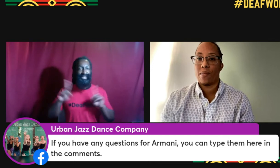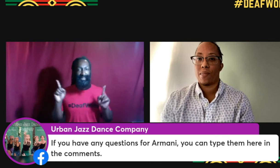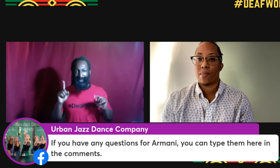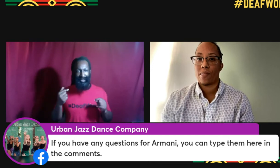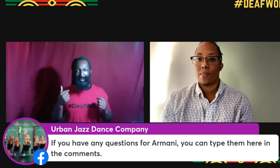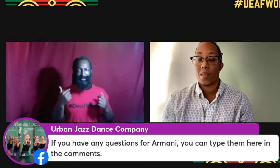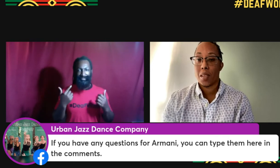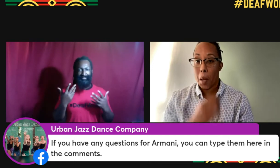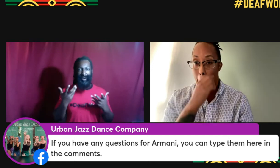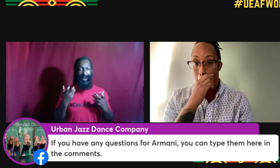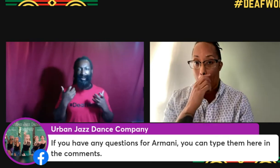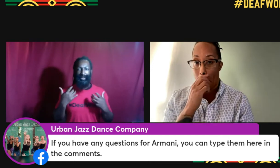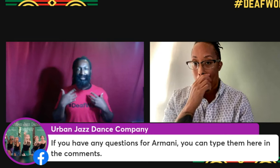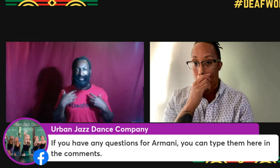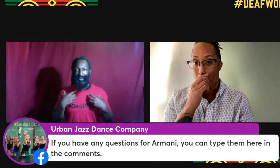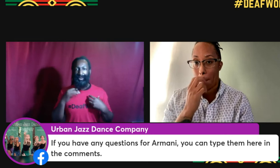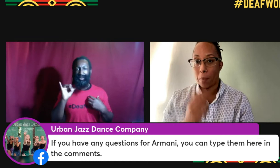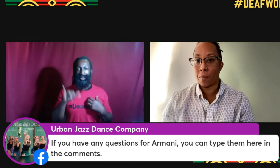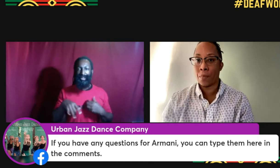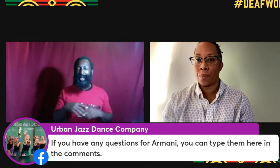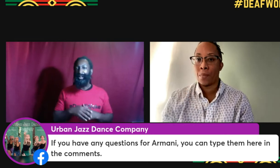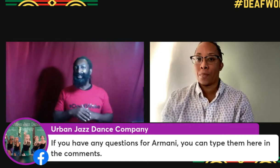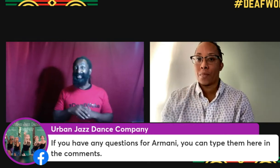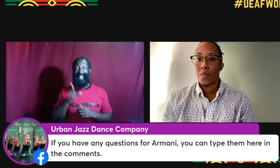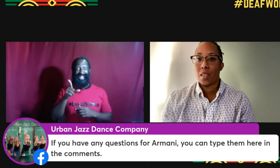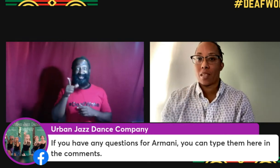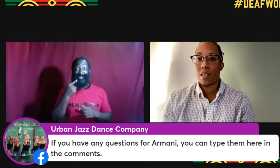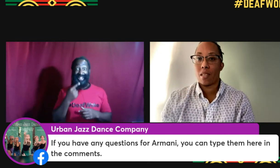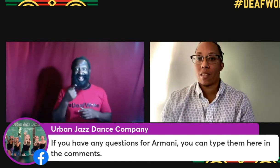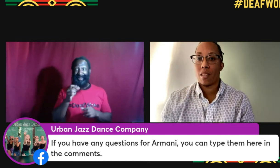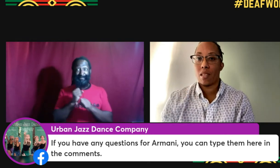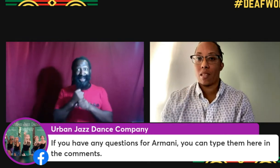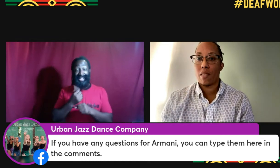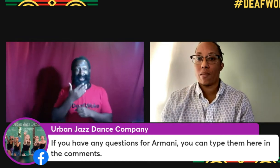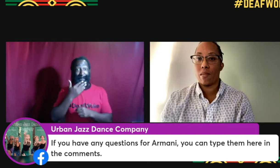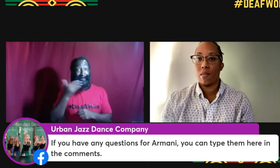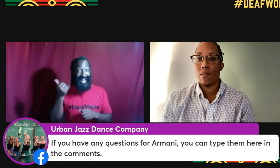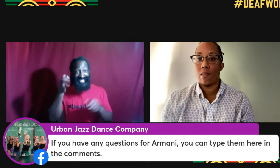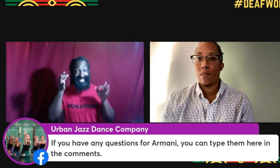You know, it's not me, right? It's what I need.